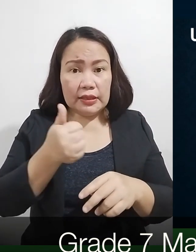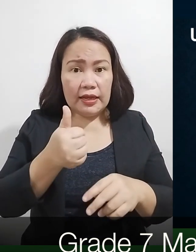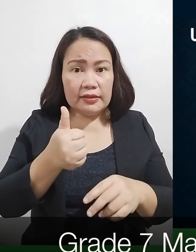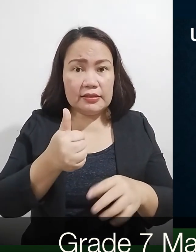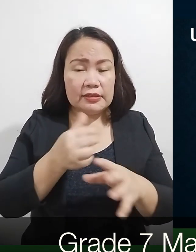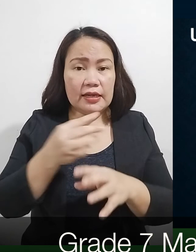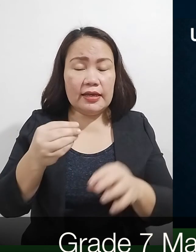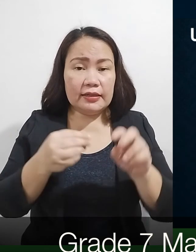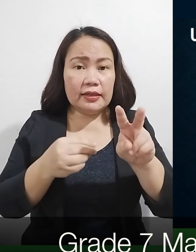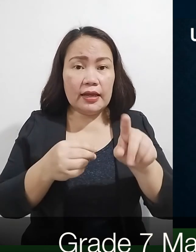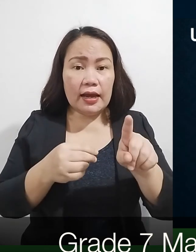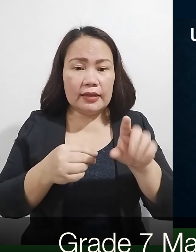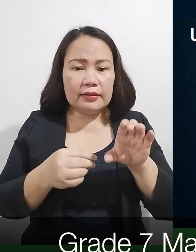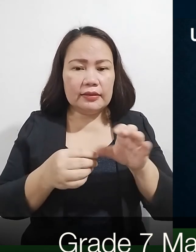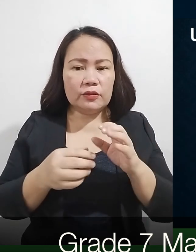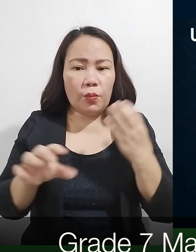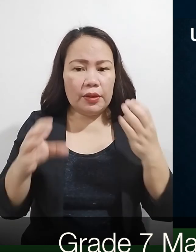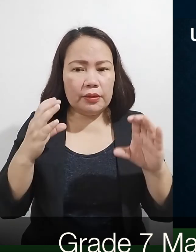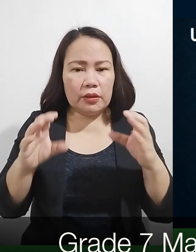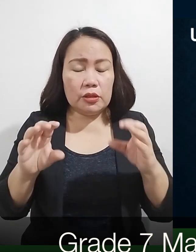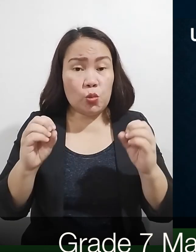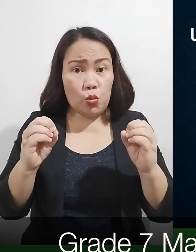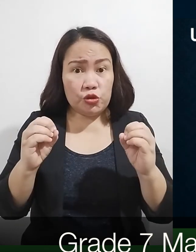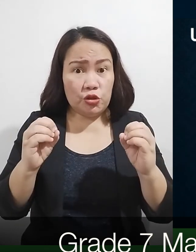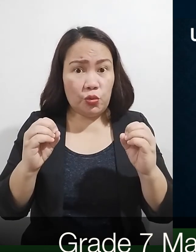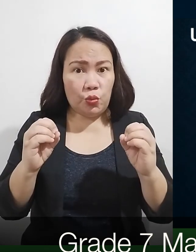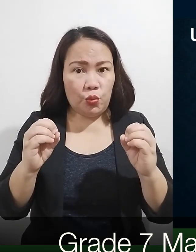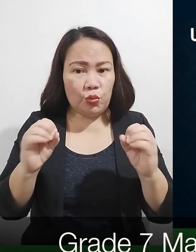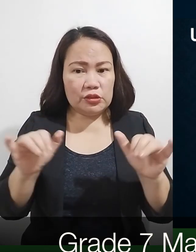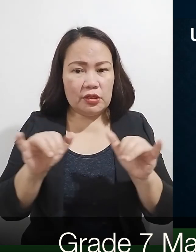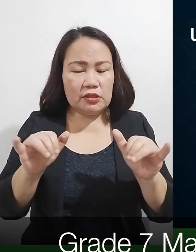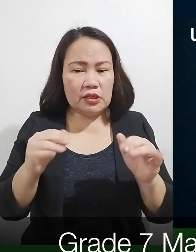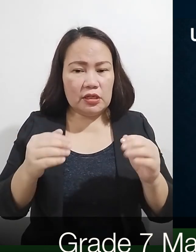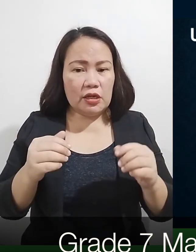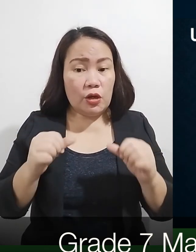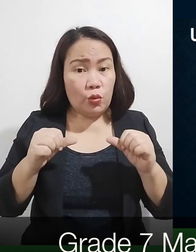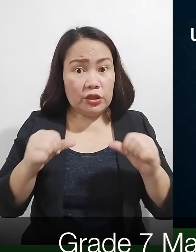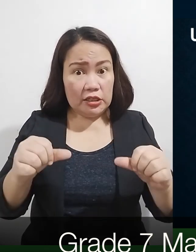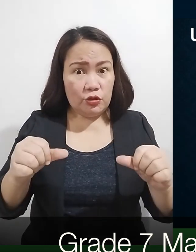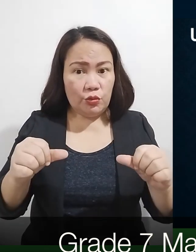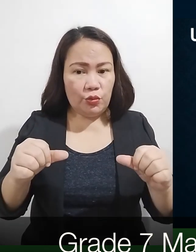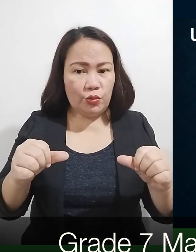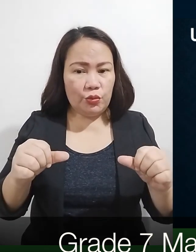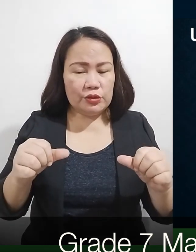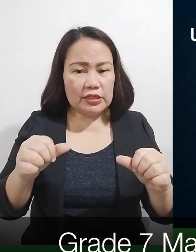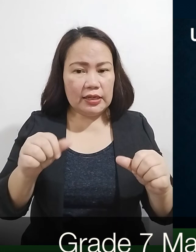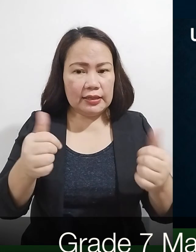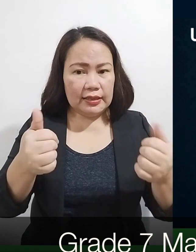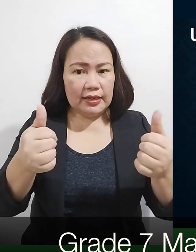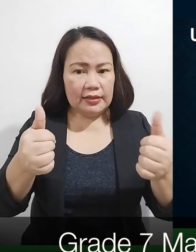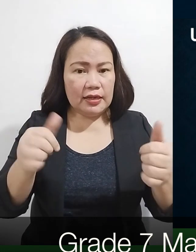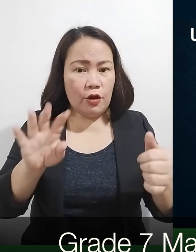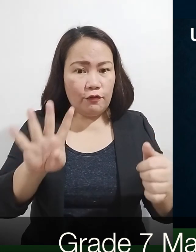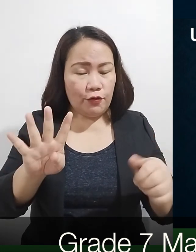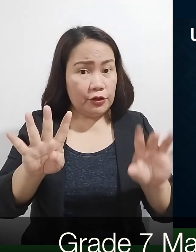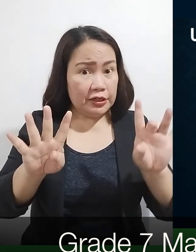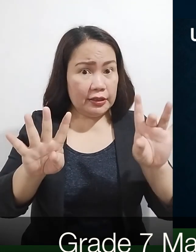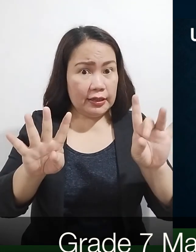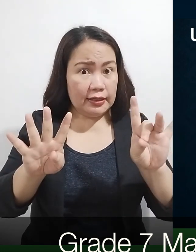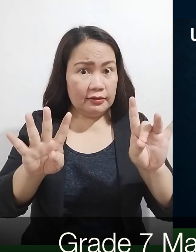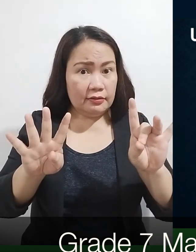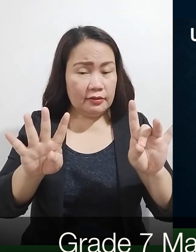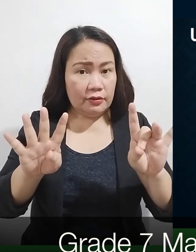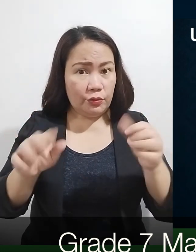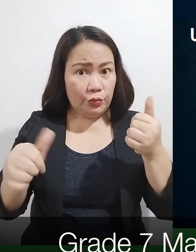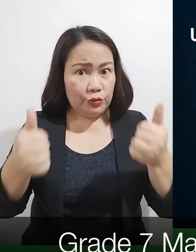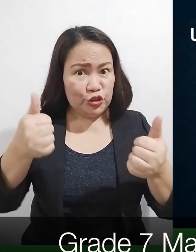ones, tens, hundreds. So, compare mo muna yung ones. They are both 0. So, proceed ka dun sa susunod, yung tens.